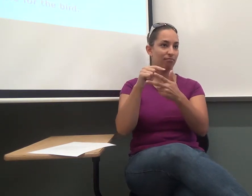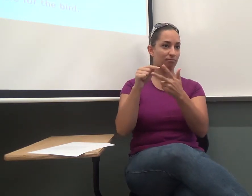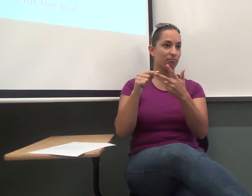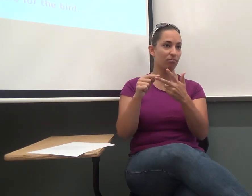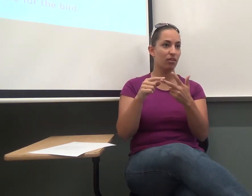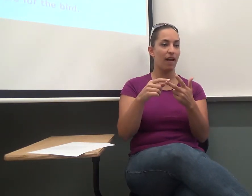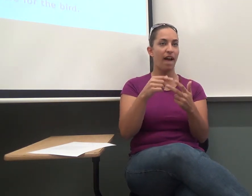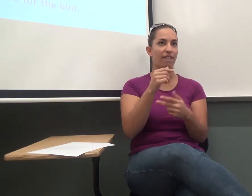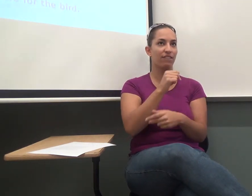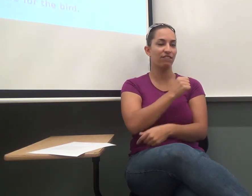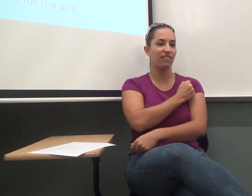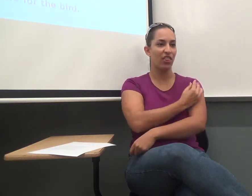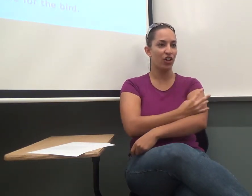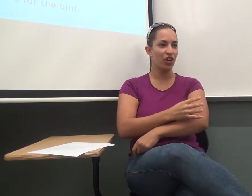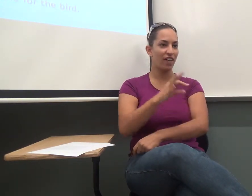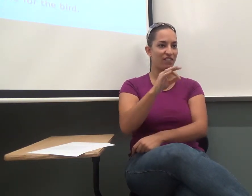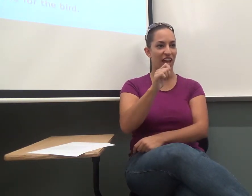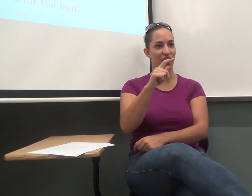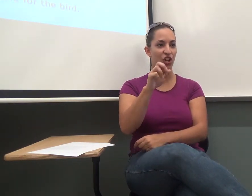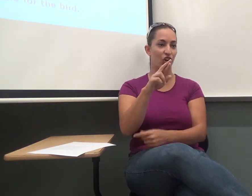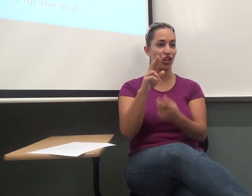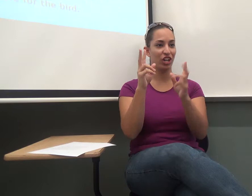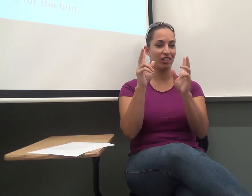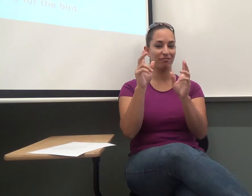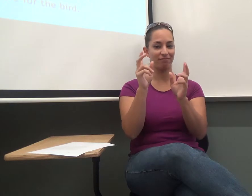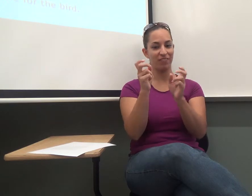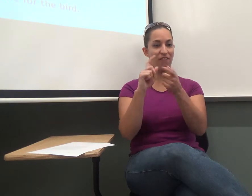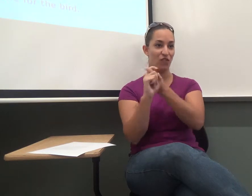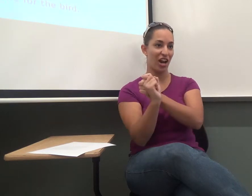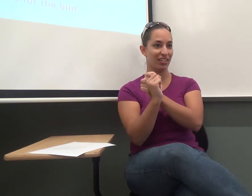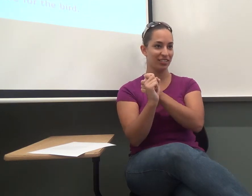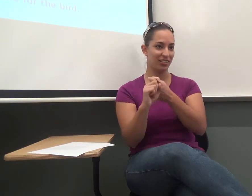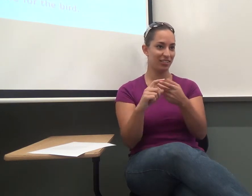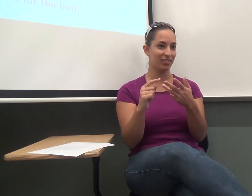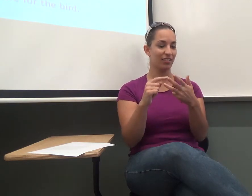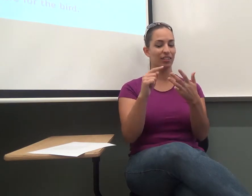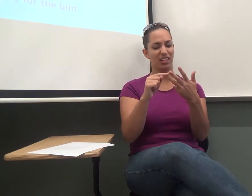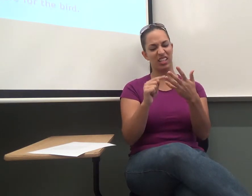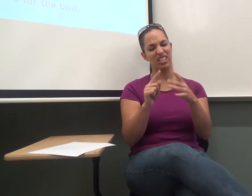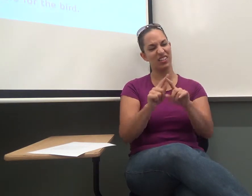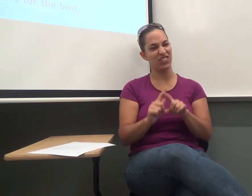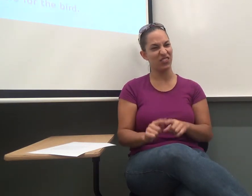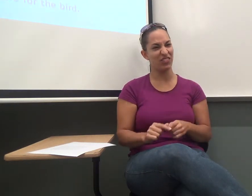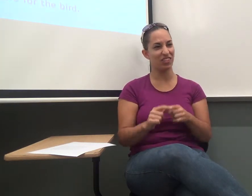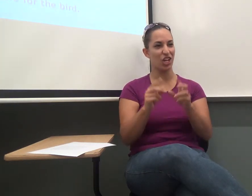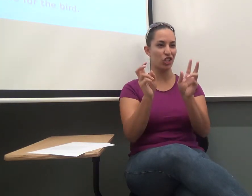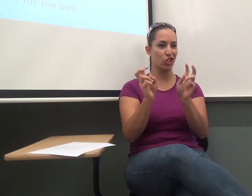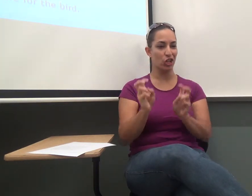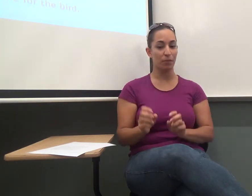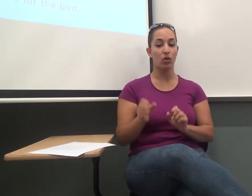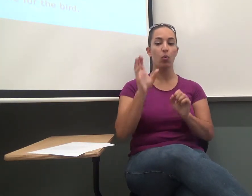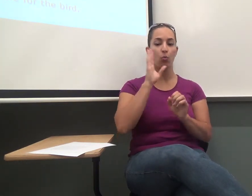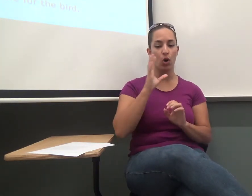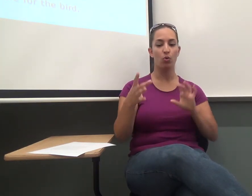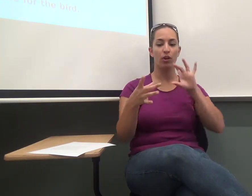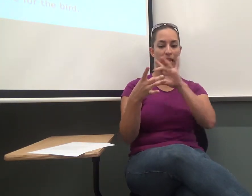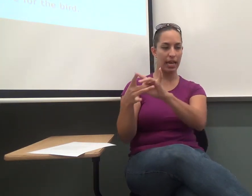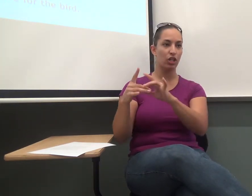feathered friend. I could say all sorts of different terms that will relate to the part of speech that is